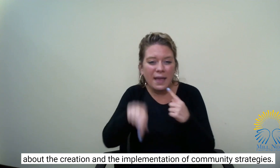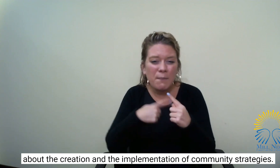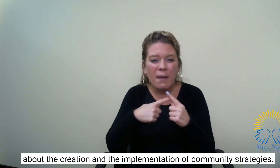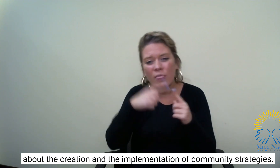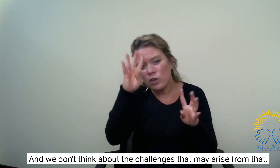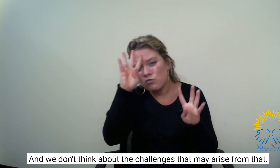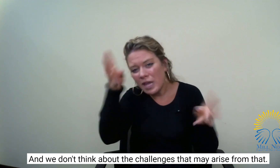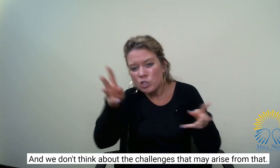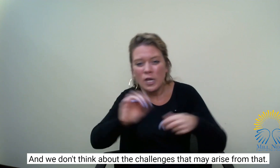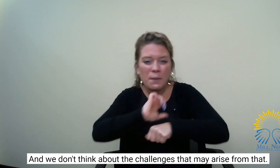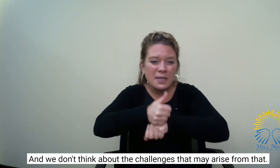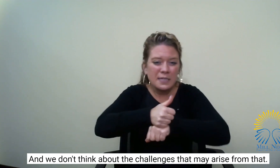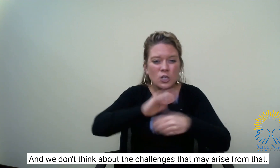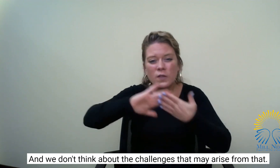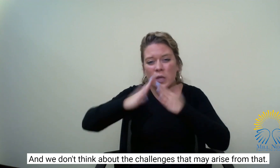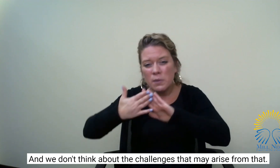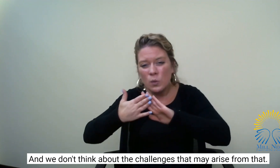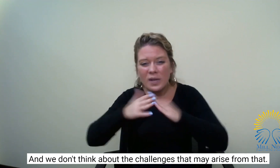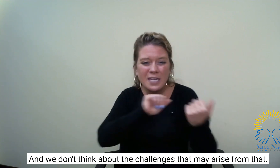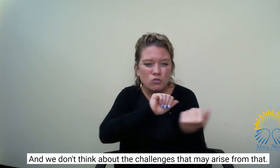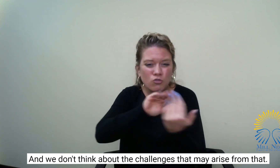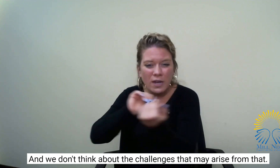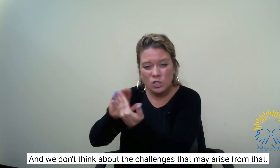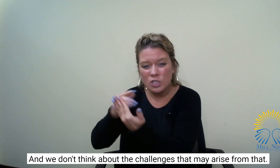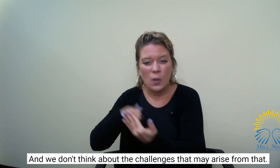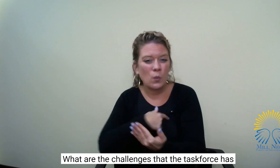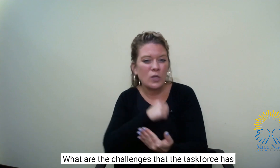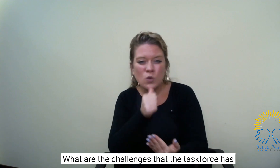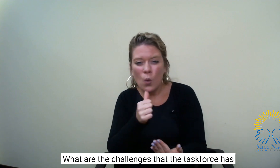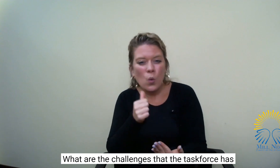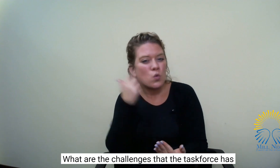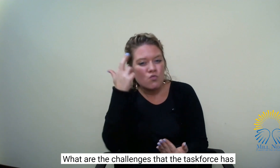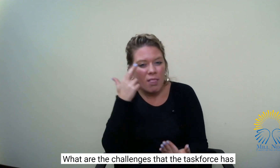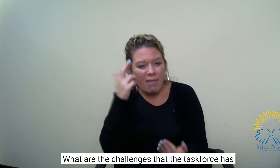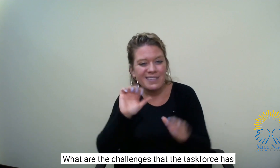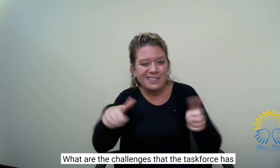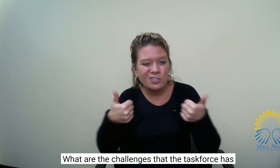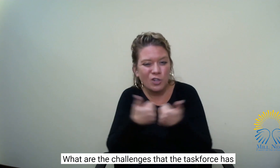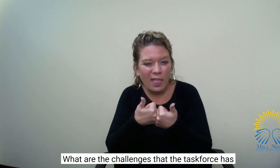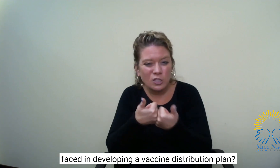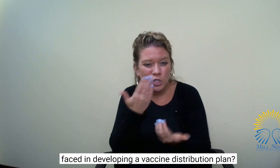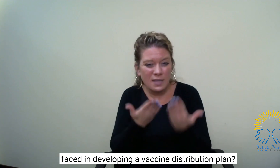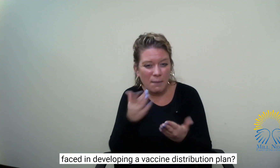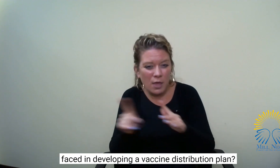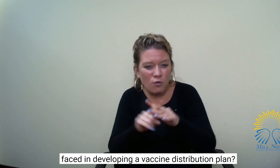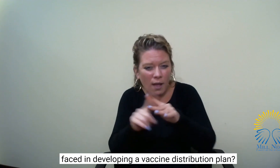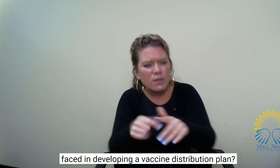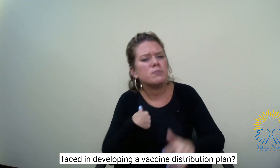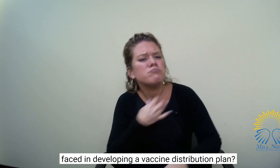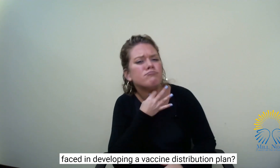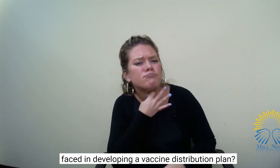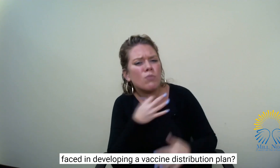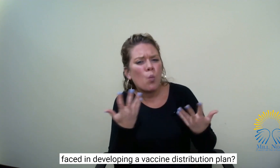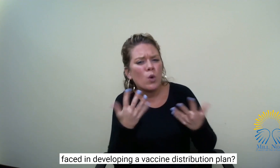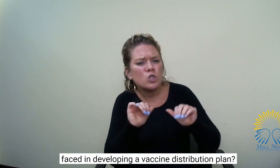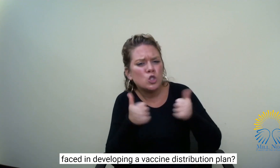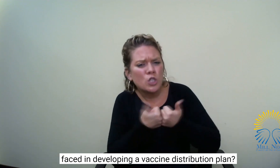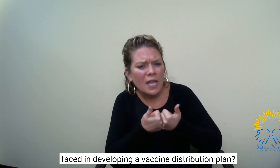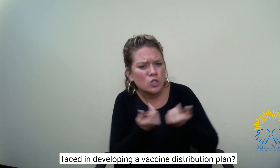strategies. And we don't think about the challenges that may arise from that. What are the challenges that the task force has faced in developing a vaccine distribution plan? Were